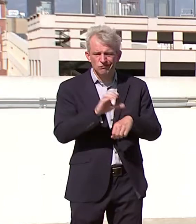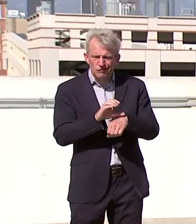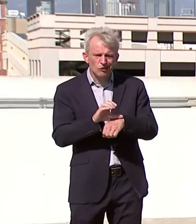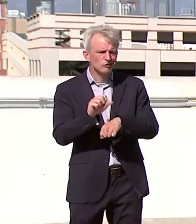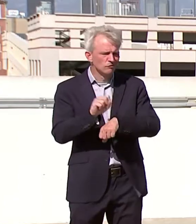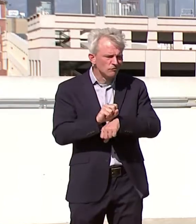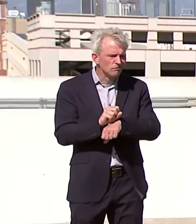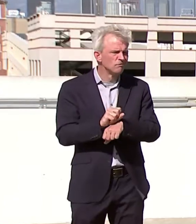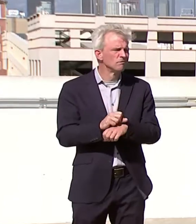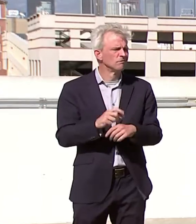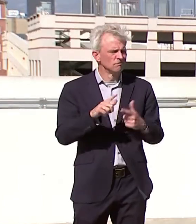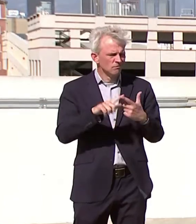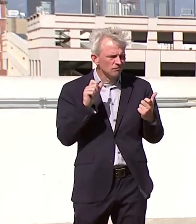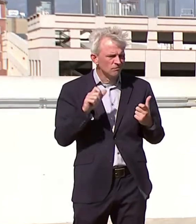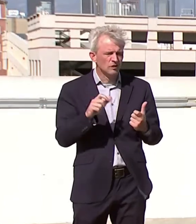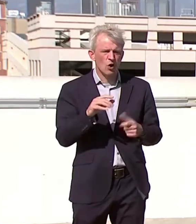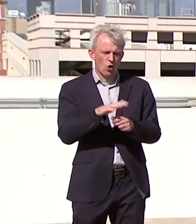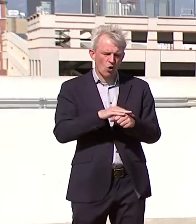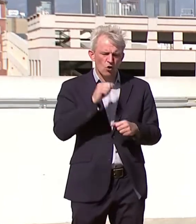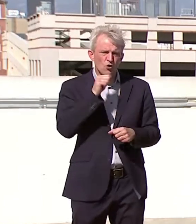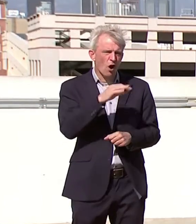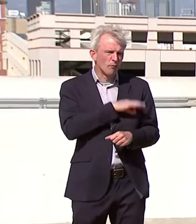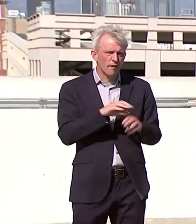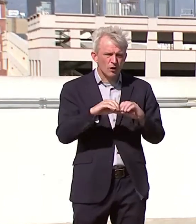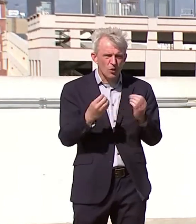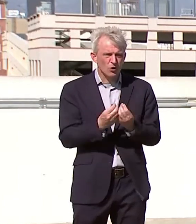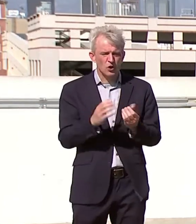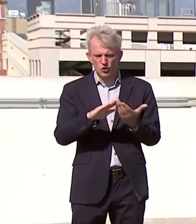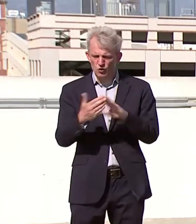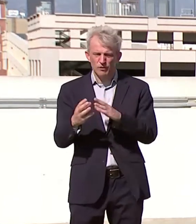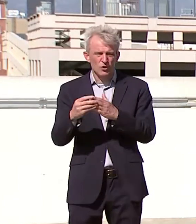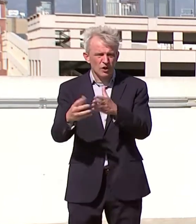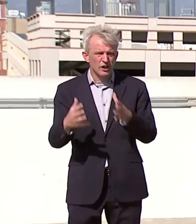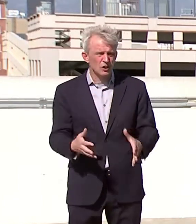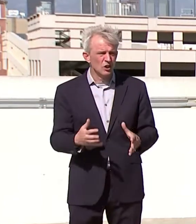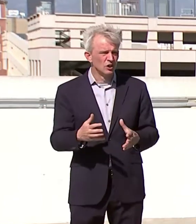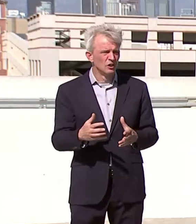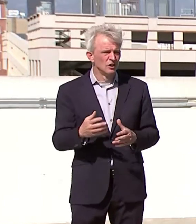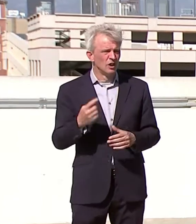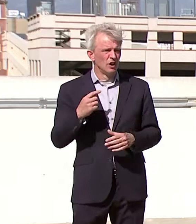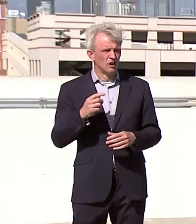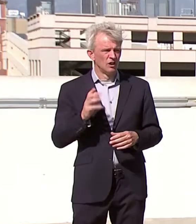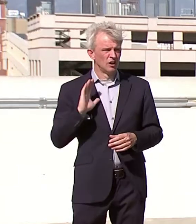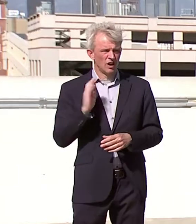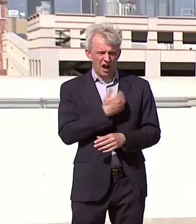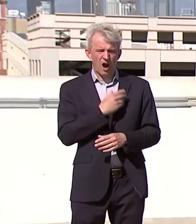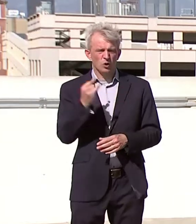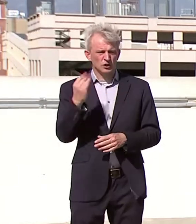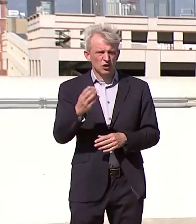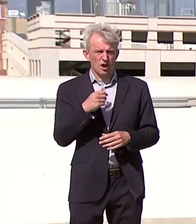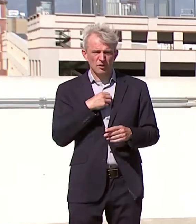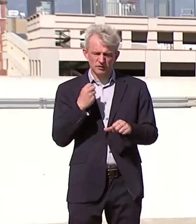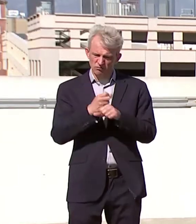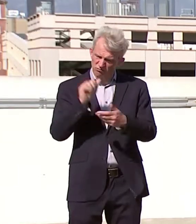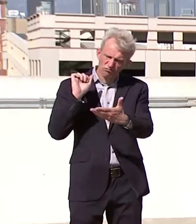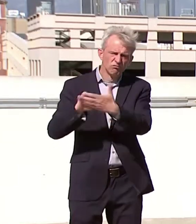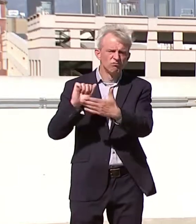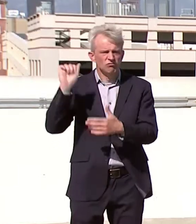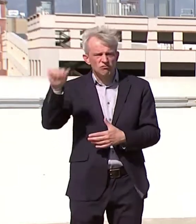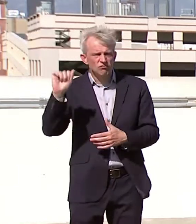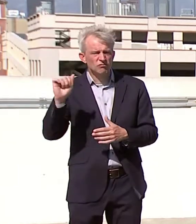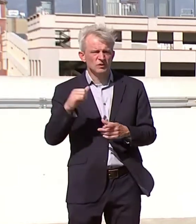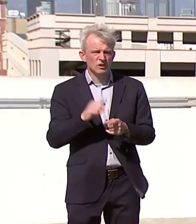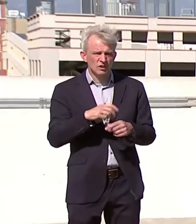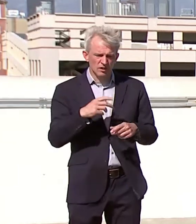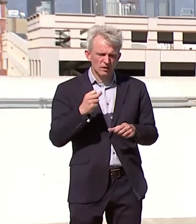nonprofits, community leaders, and community neighbors, we've made it our mission to hit the pavement, to knock on doors, to make the calls, and